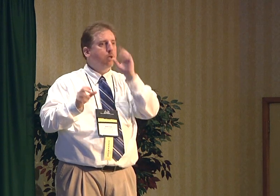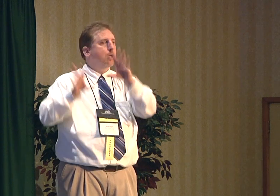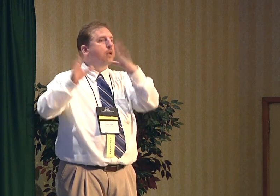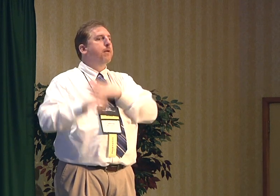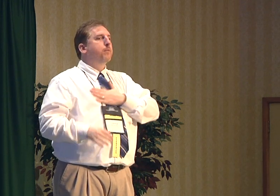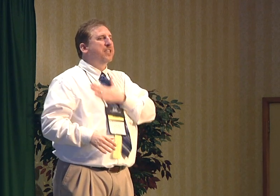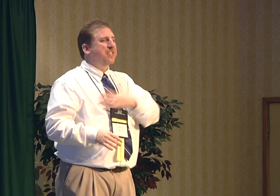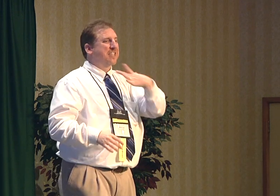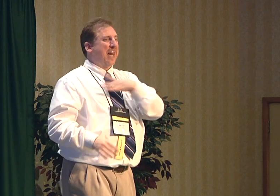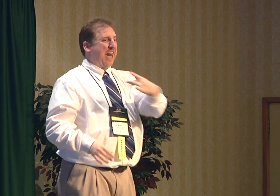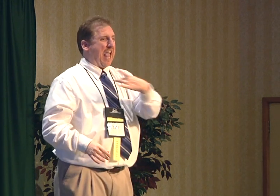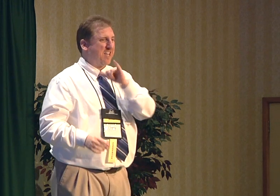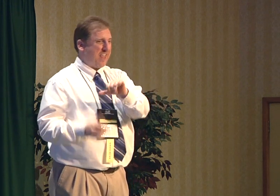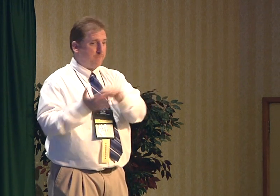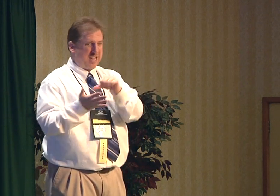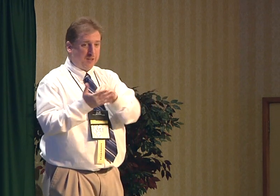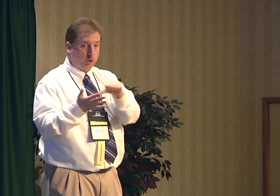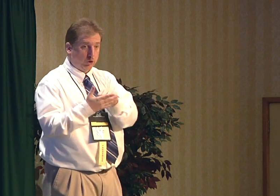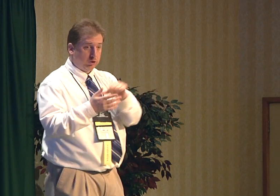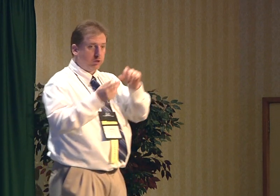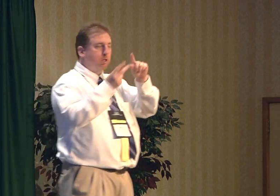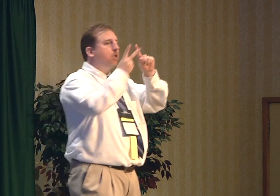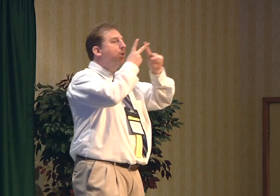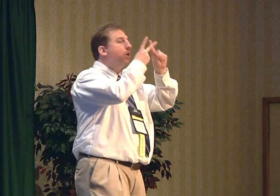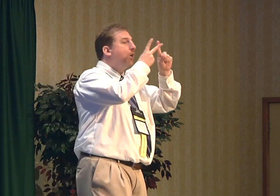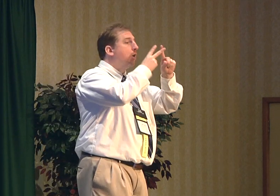Healthcare, then you'll find that. And if you would, please like the page.